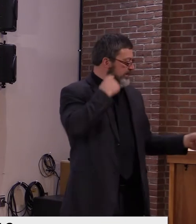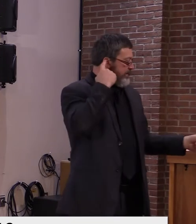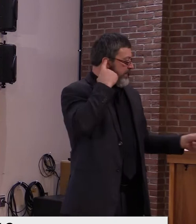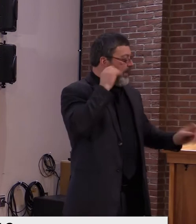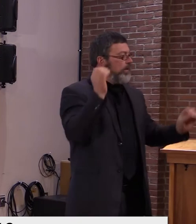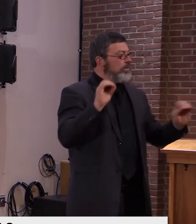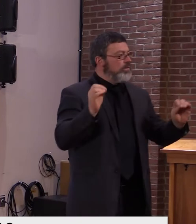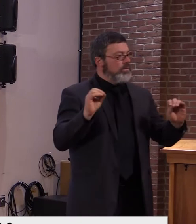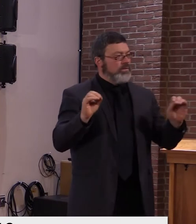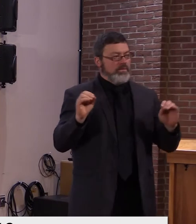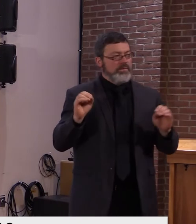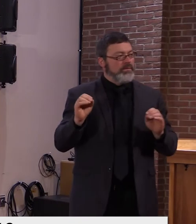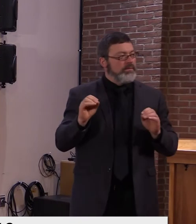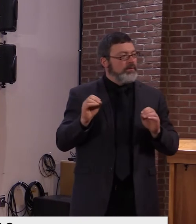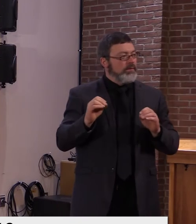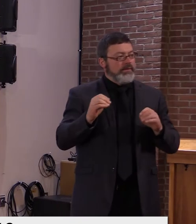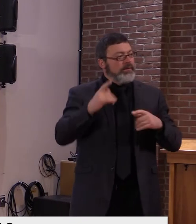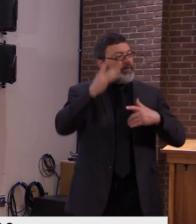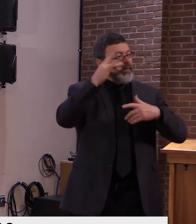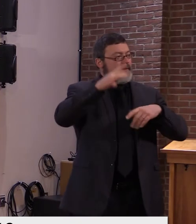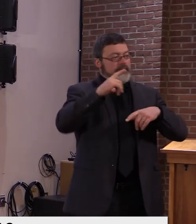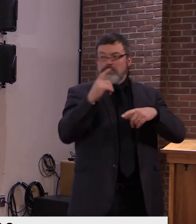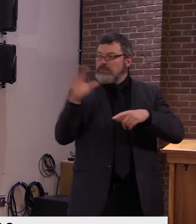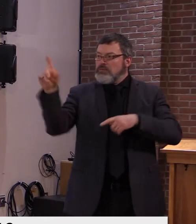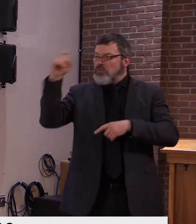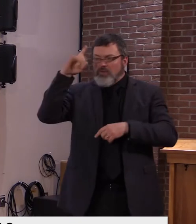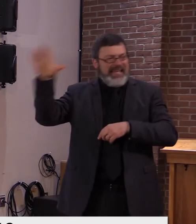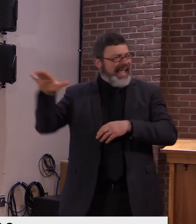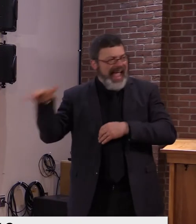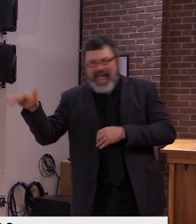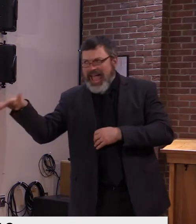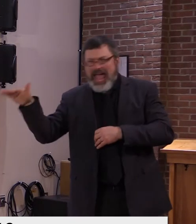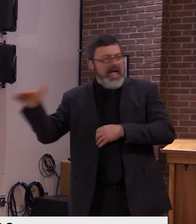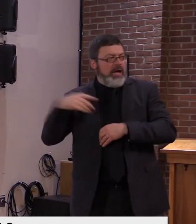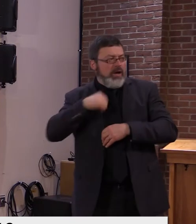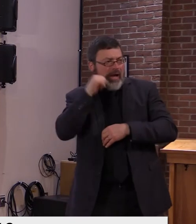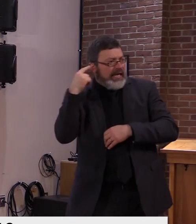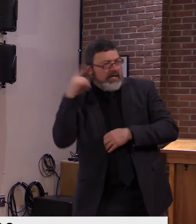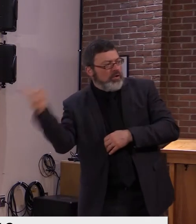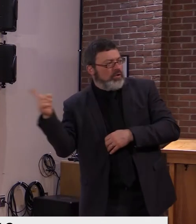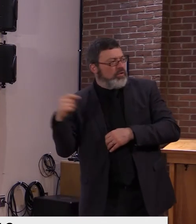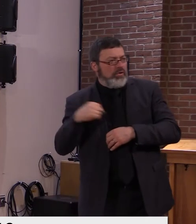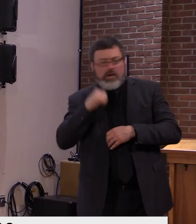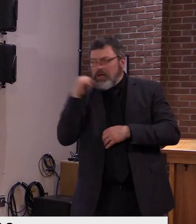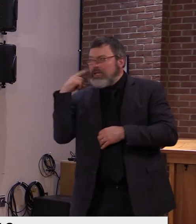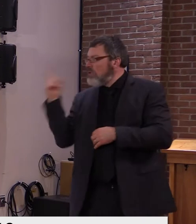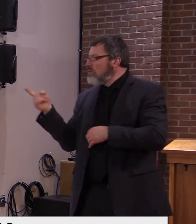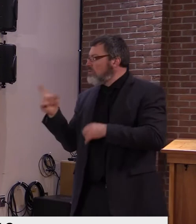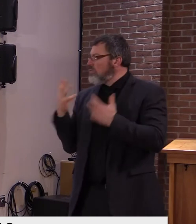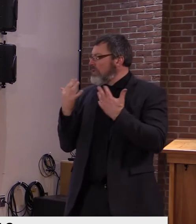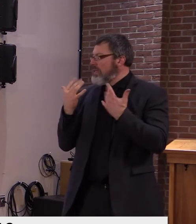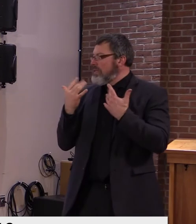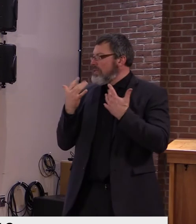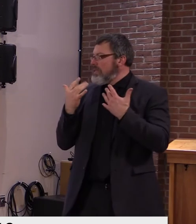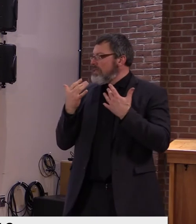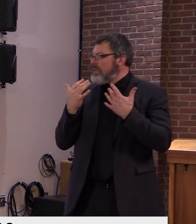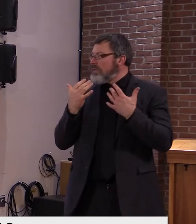Yeah, Commissioner Sherling, you're on mute either on your end or on ours.